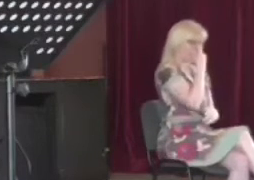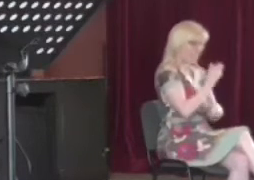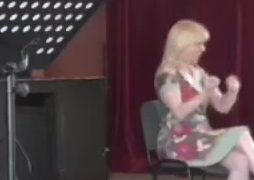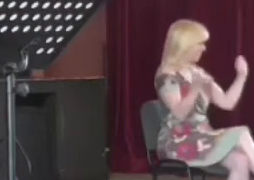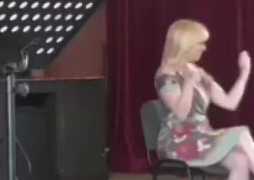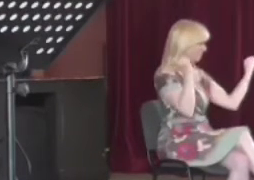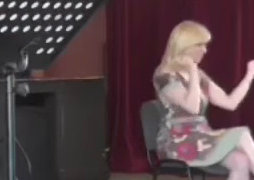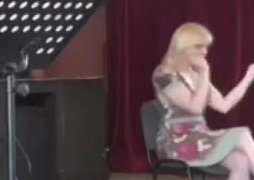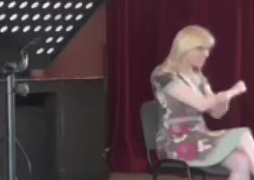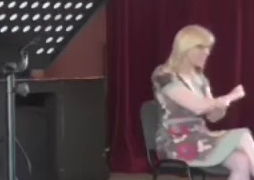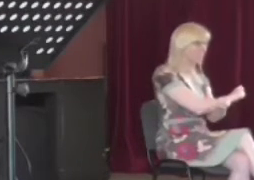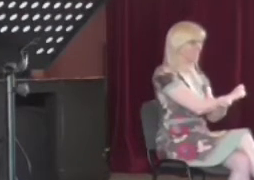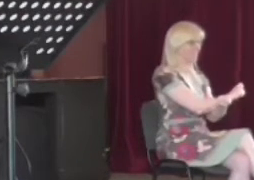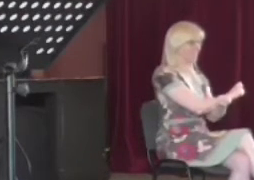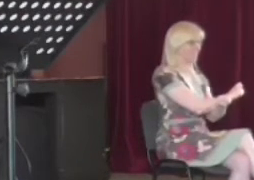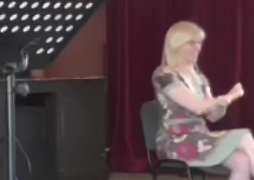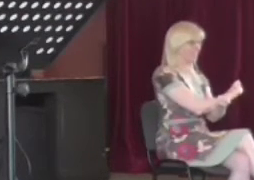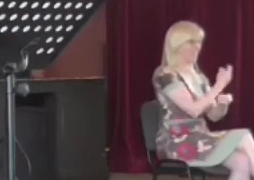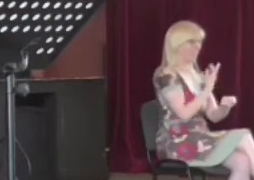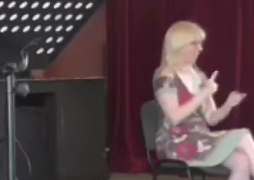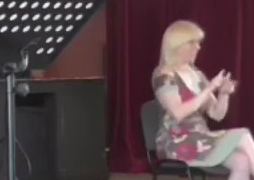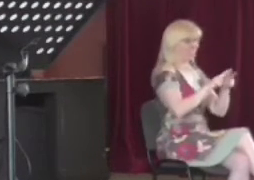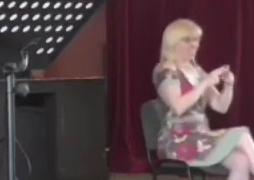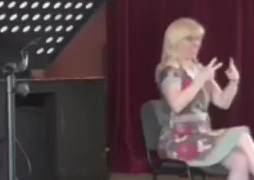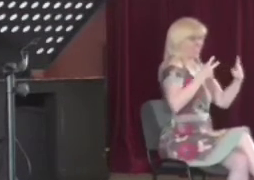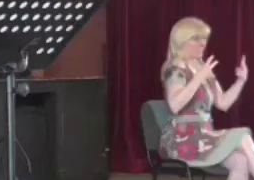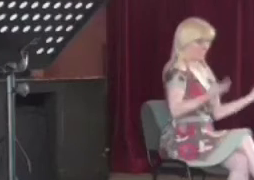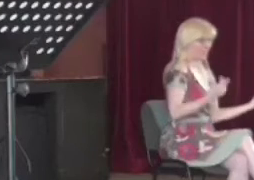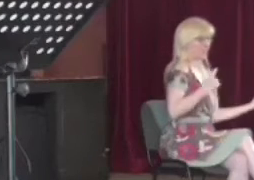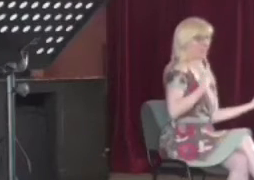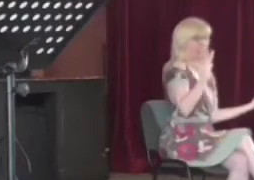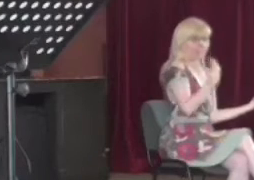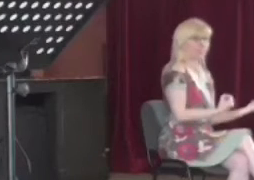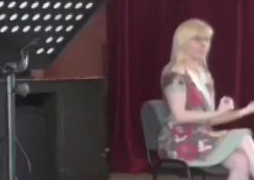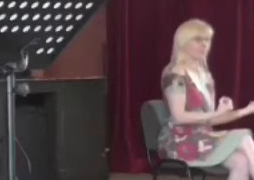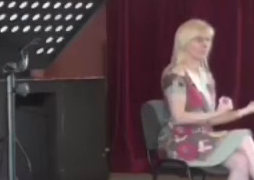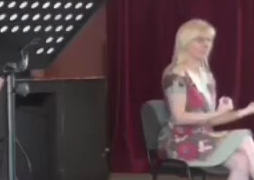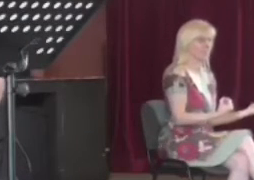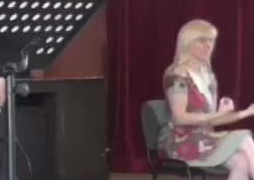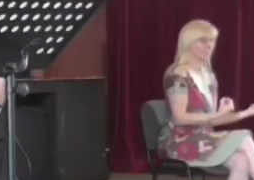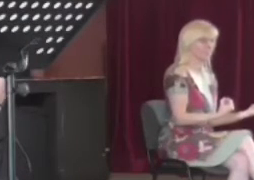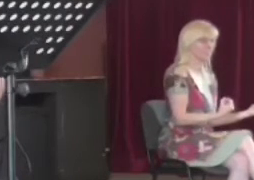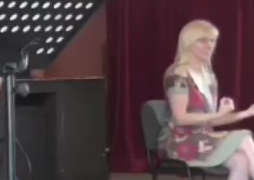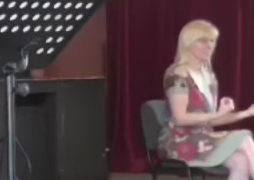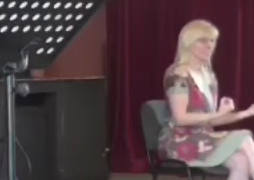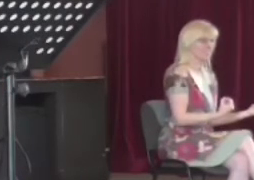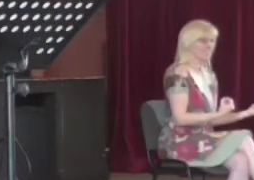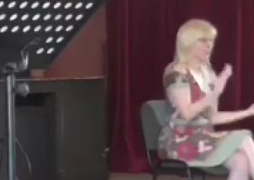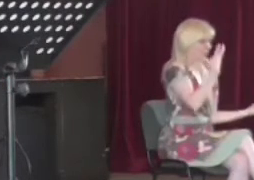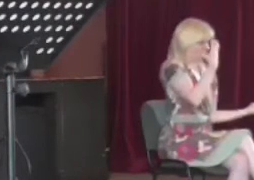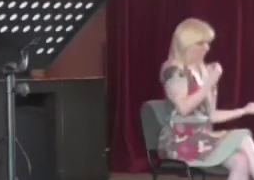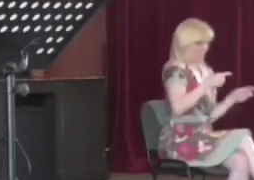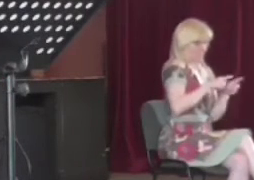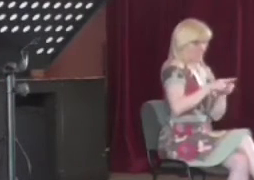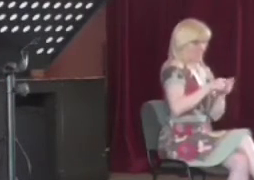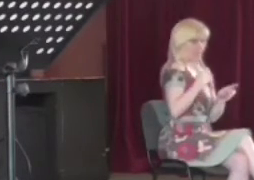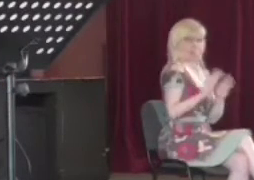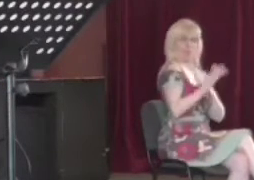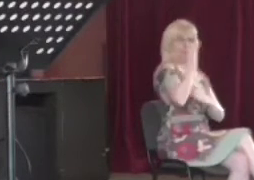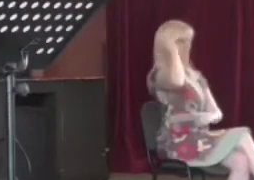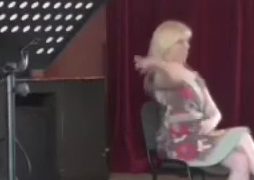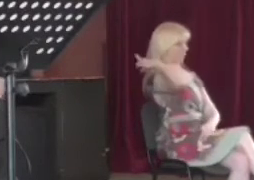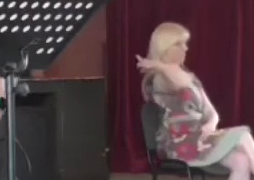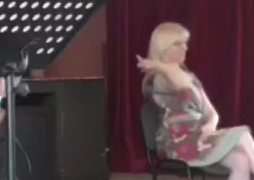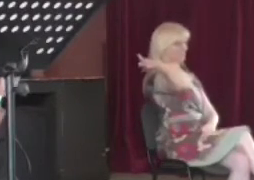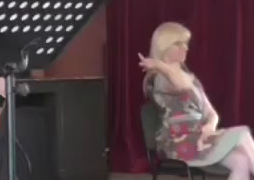He approved of their killing, like it was a great thing. And Saul was a man who was really well looked up to. And then a little later on in verse 3 it says,